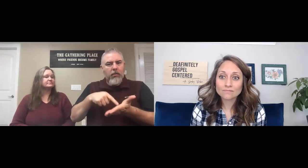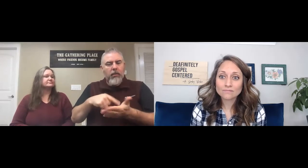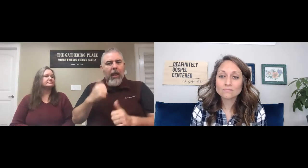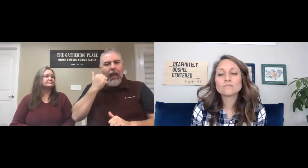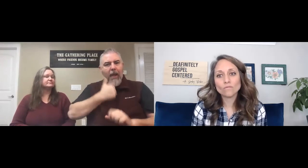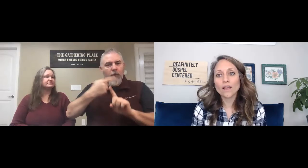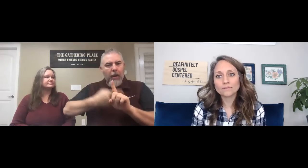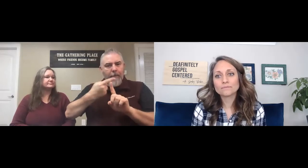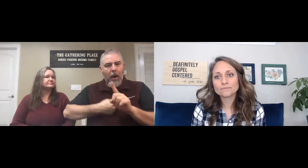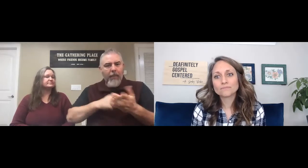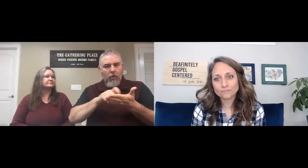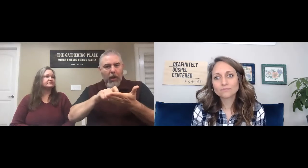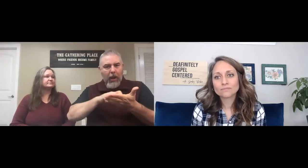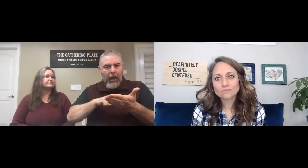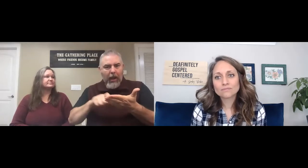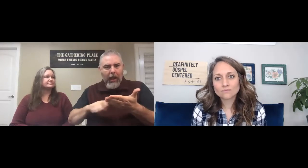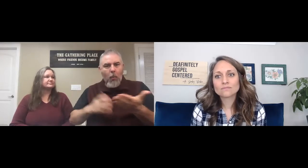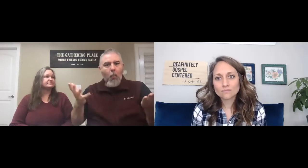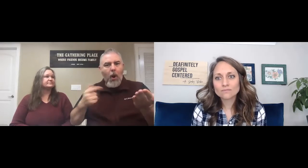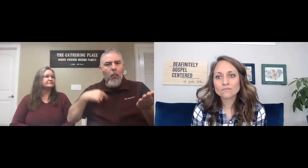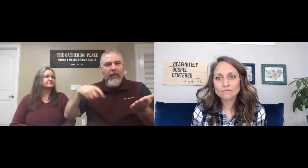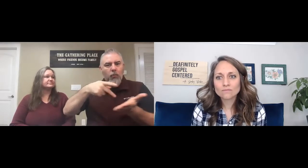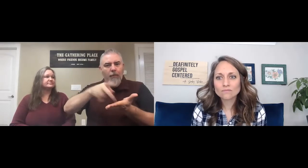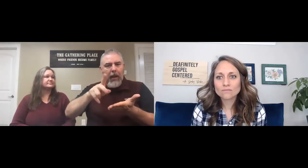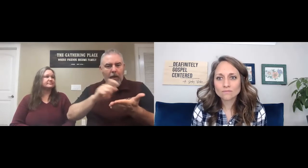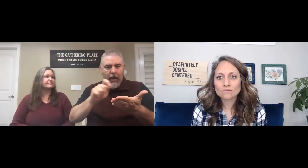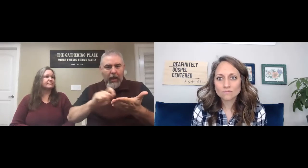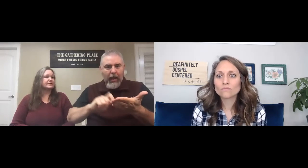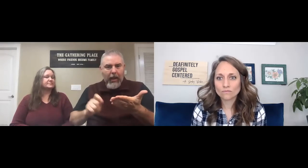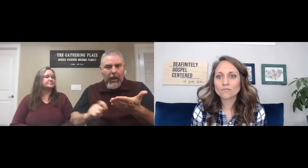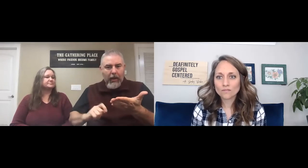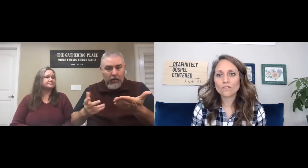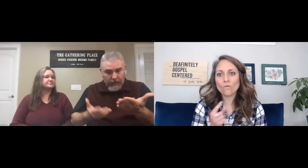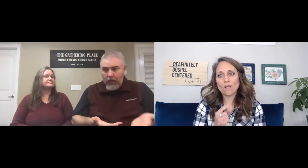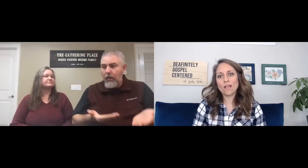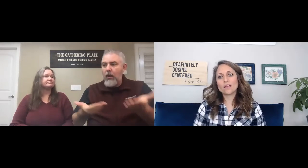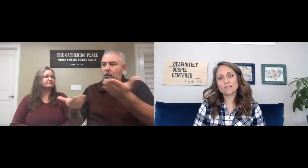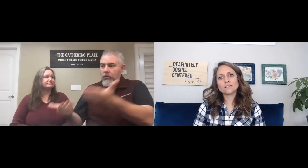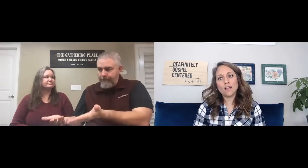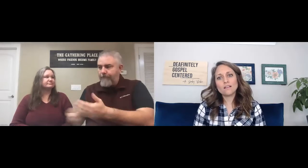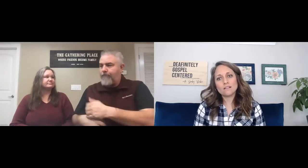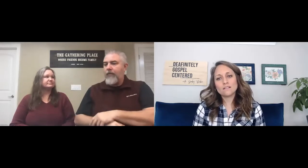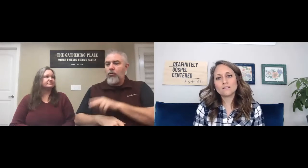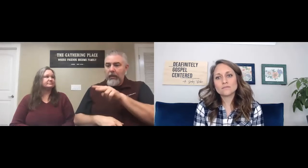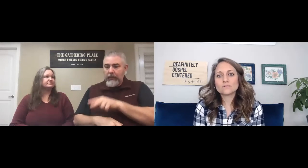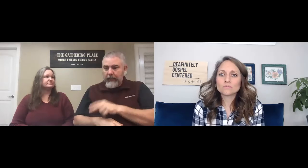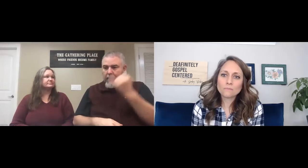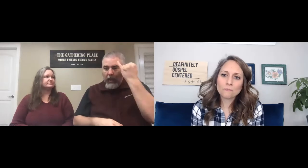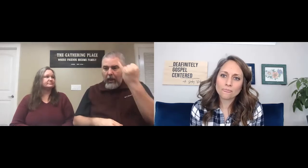I take care of the bill every month, and I write it out, what we need to pay, and then I take it to her. She looked